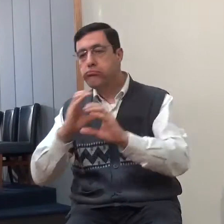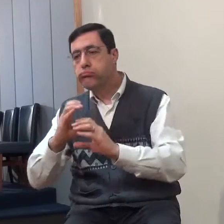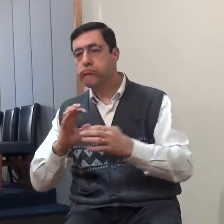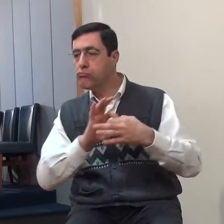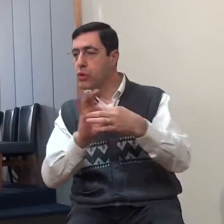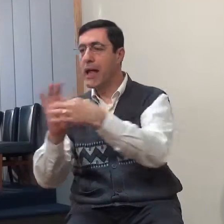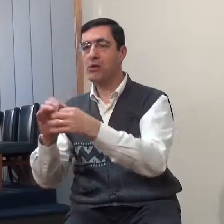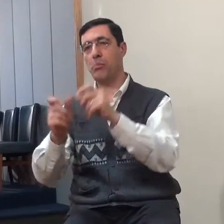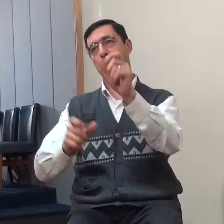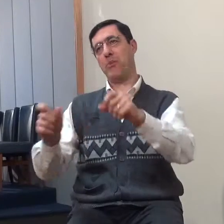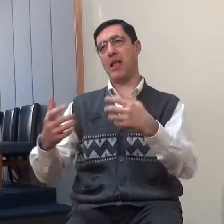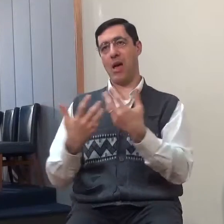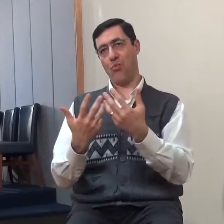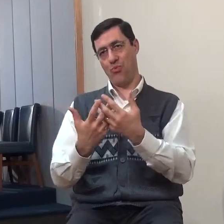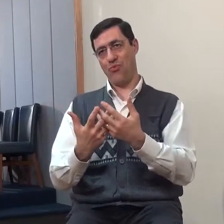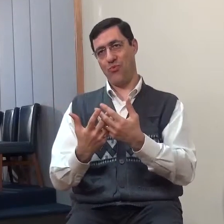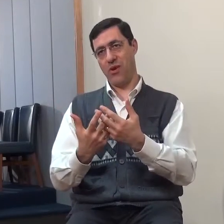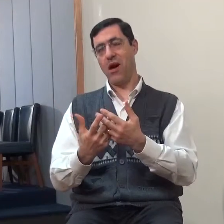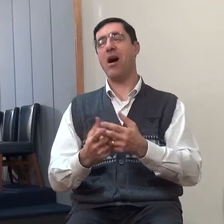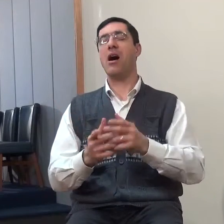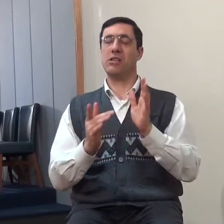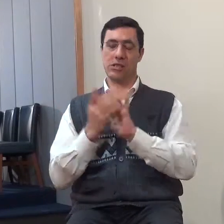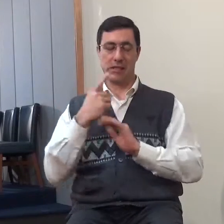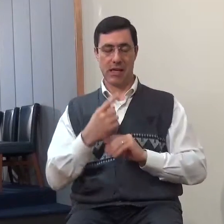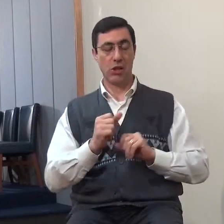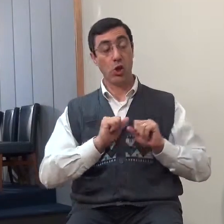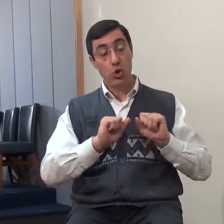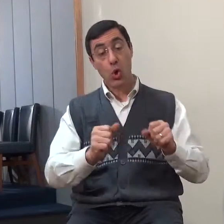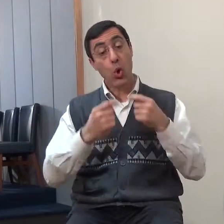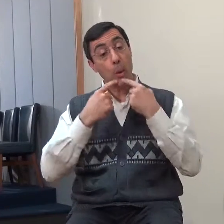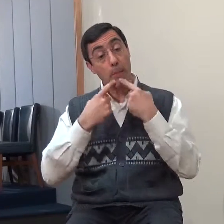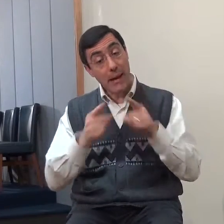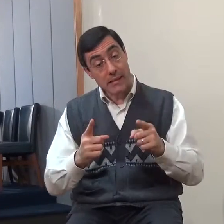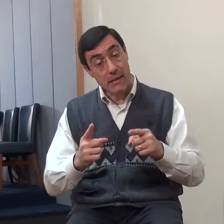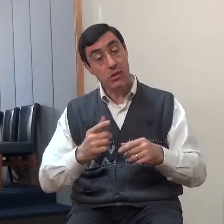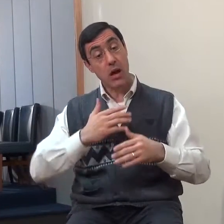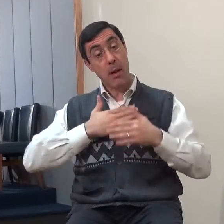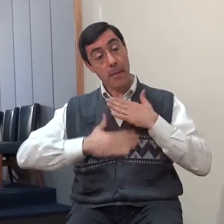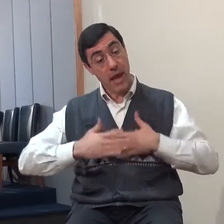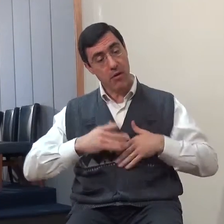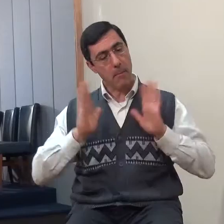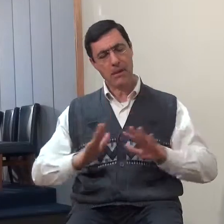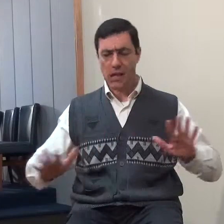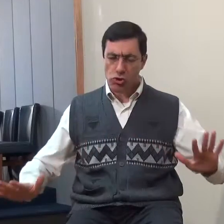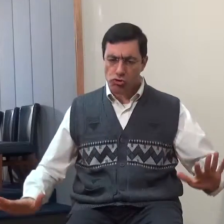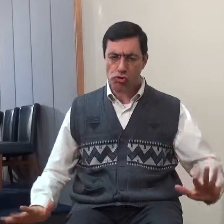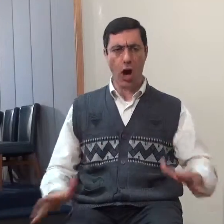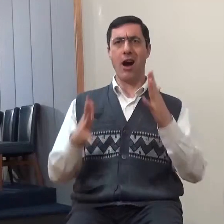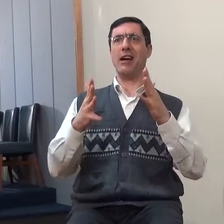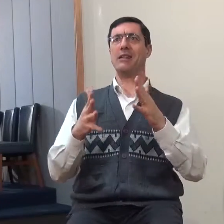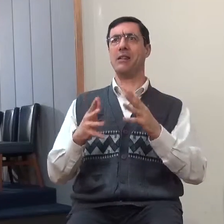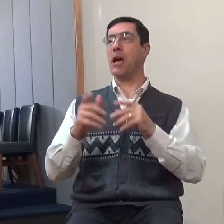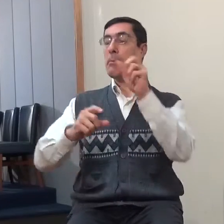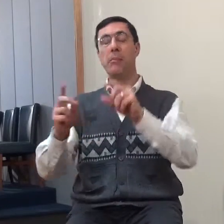to people. Let your message and your manner so shine before men that they may see that